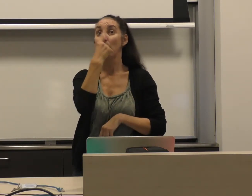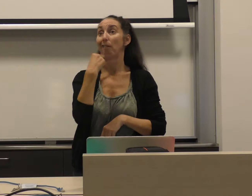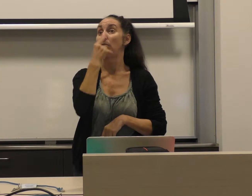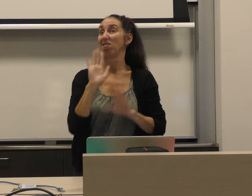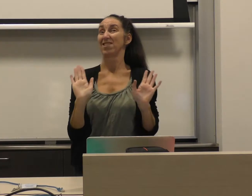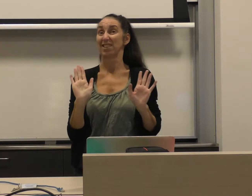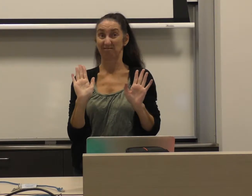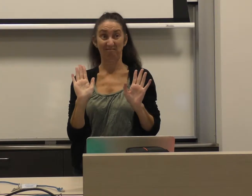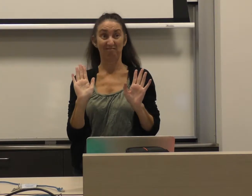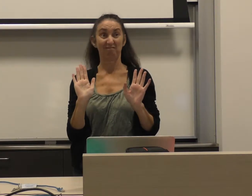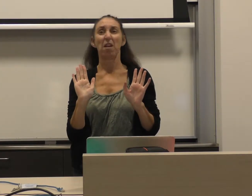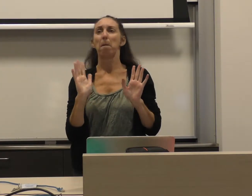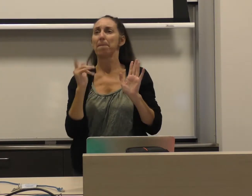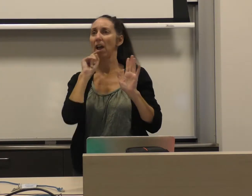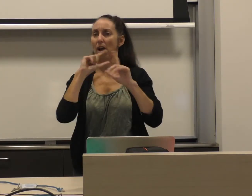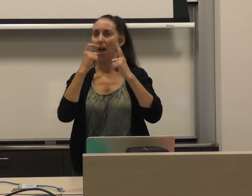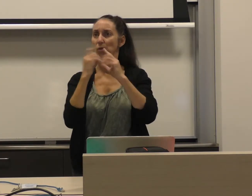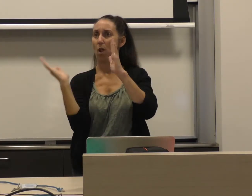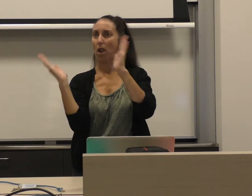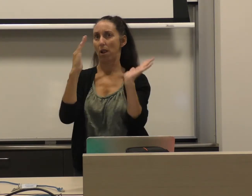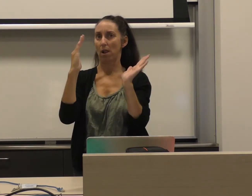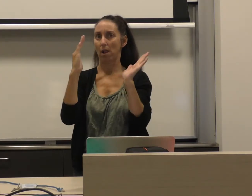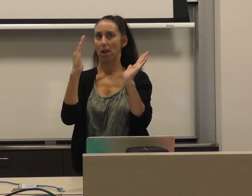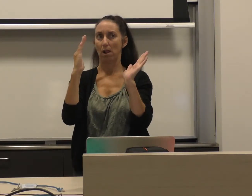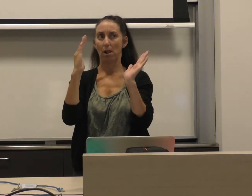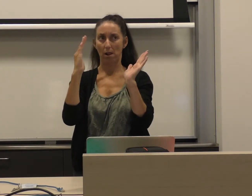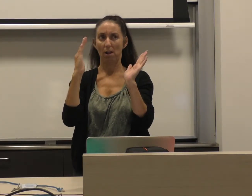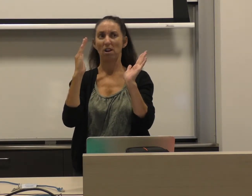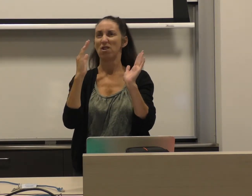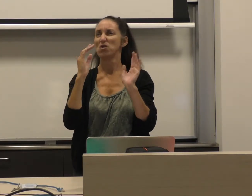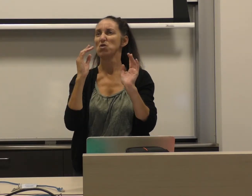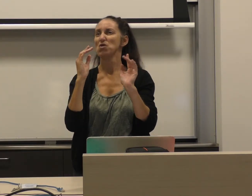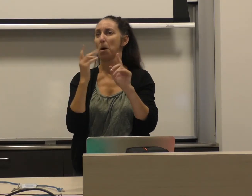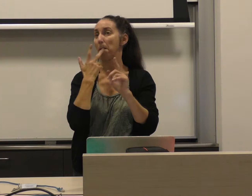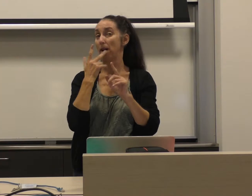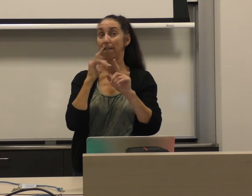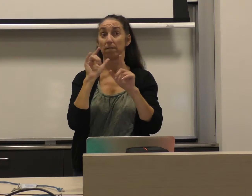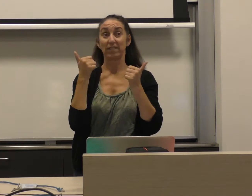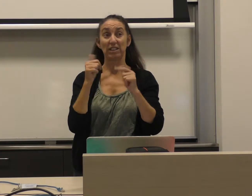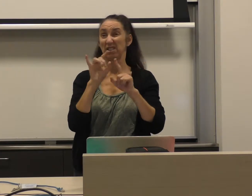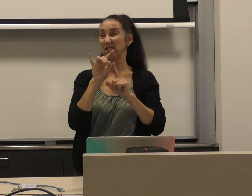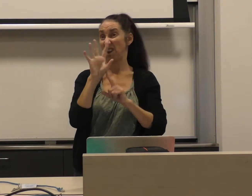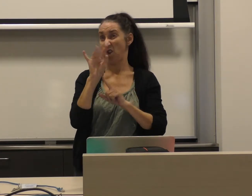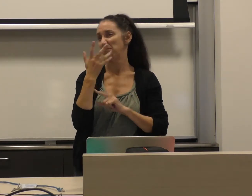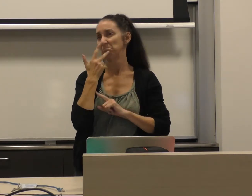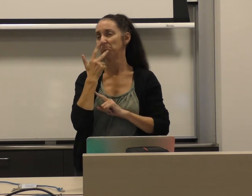was dependent upon the content. So we're going to be running lectures for about an hour for this term, and then